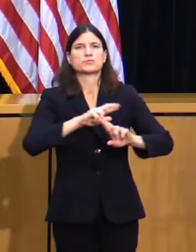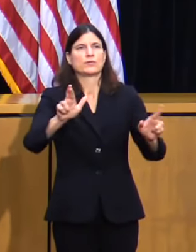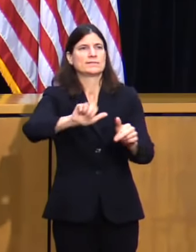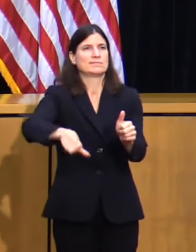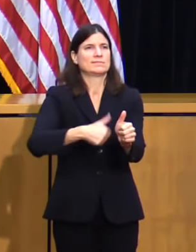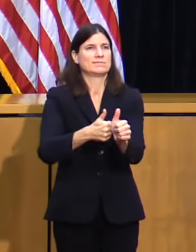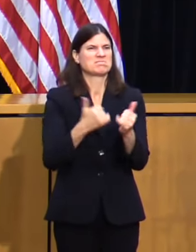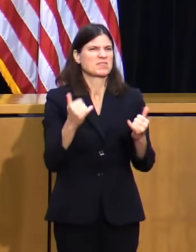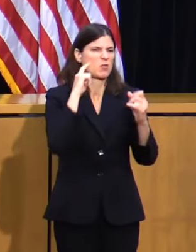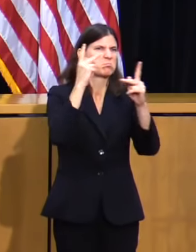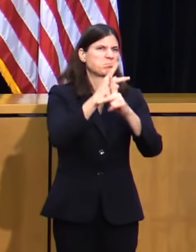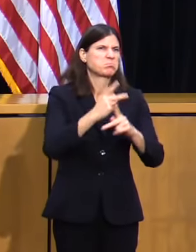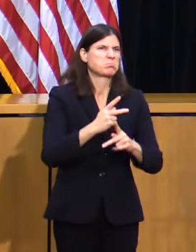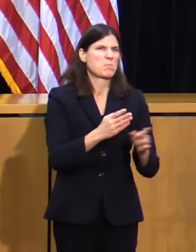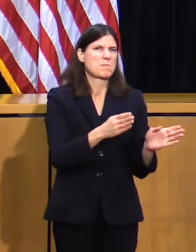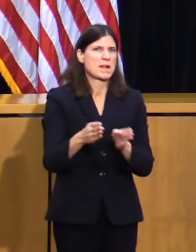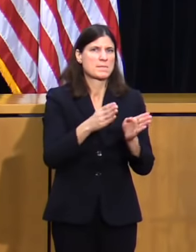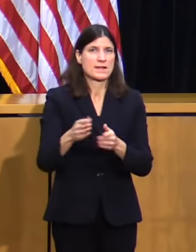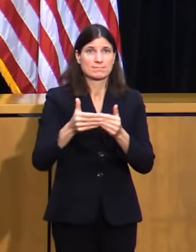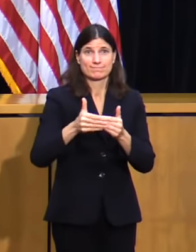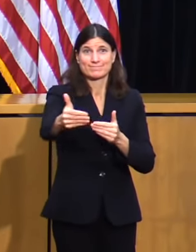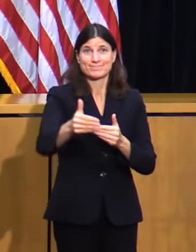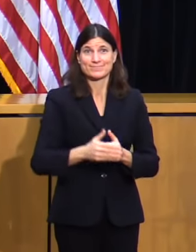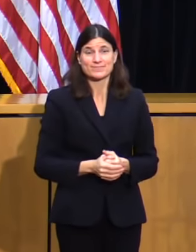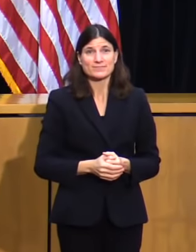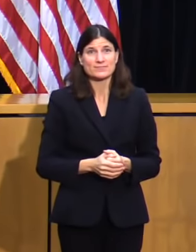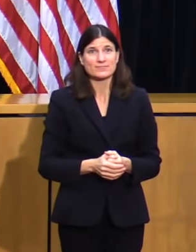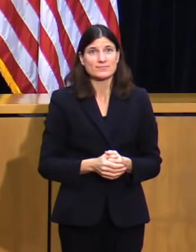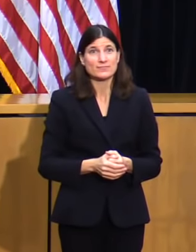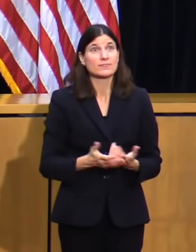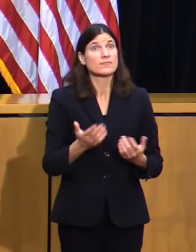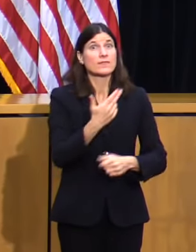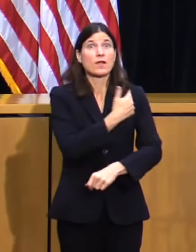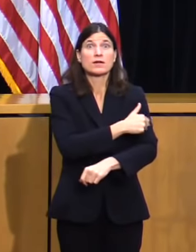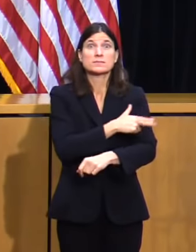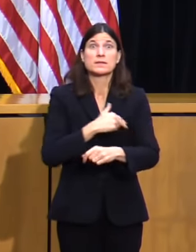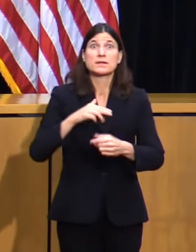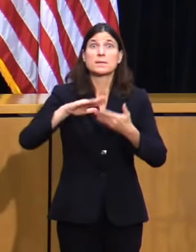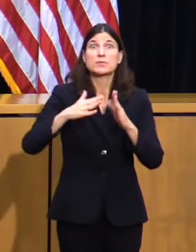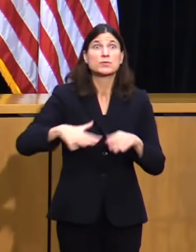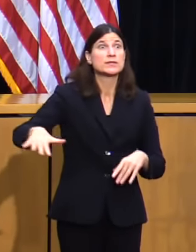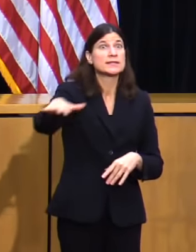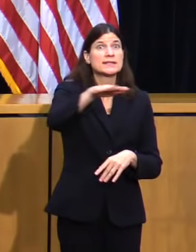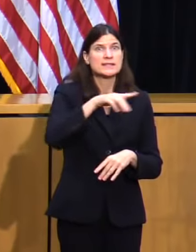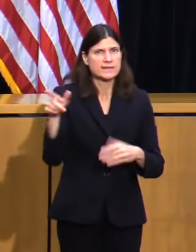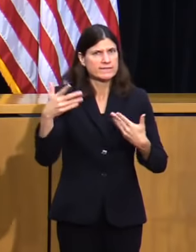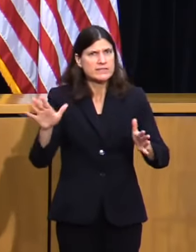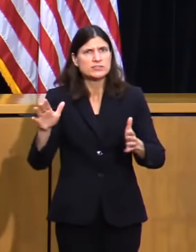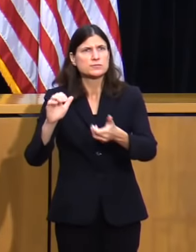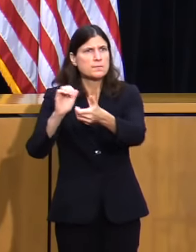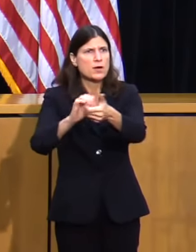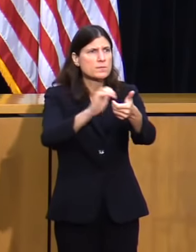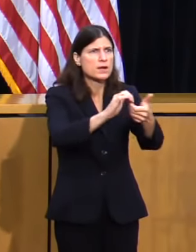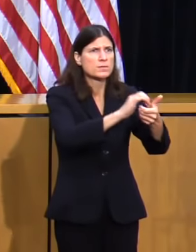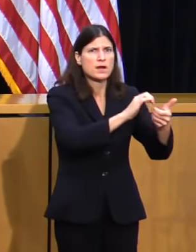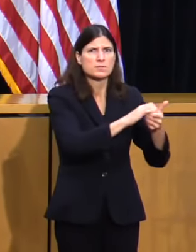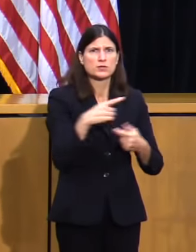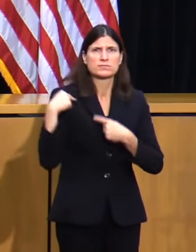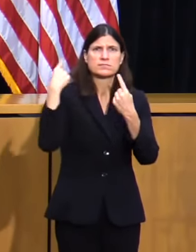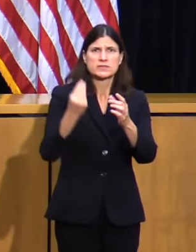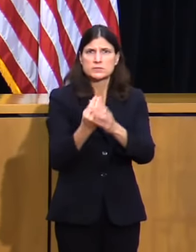We've been working with our colleagues in the hospital community for quite a while to make sure that they have every resource they need to fight the